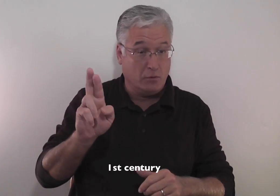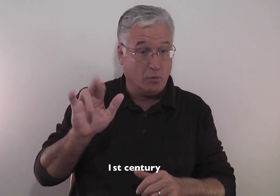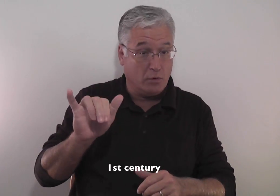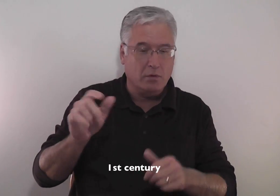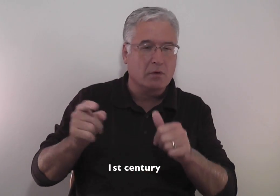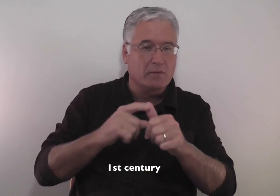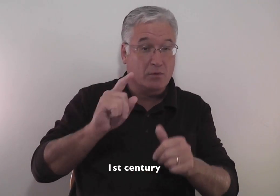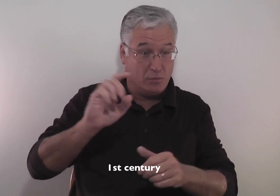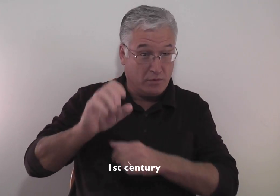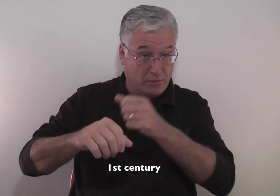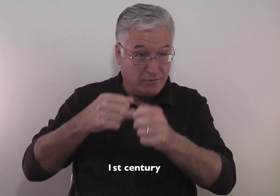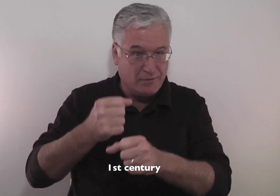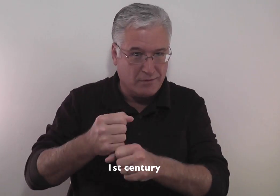During the first century,